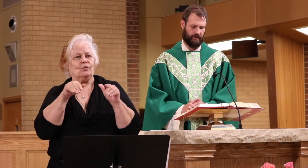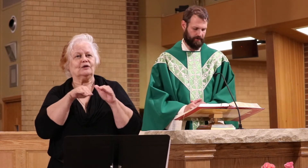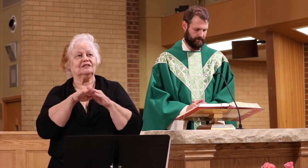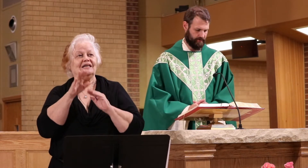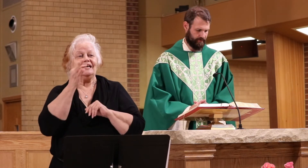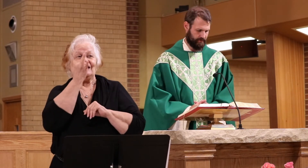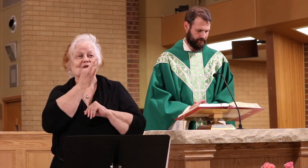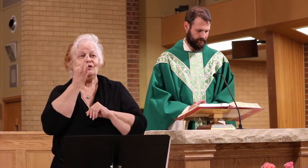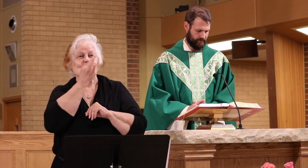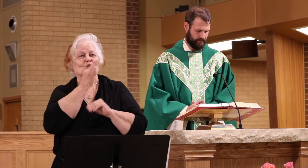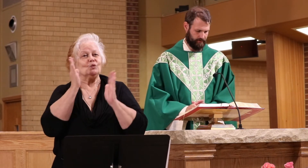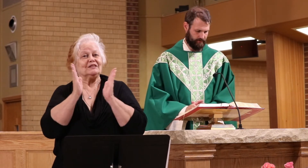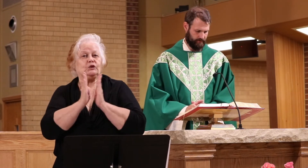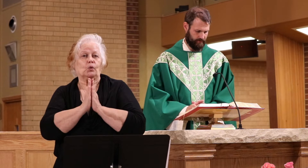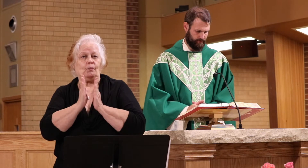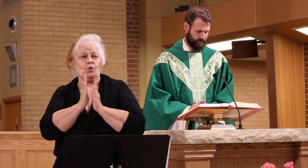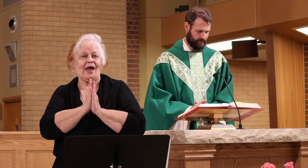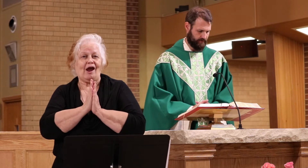Eucharistic prayers.